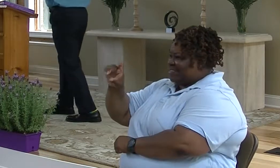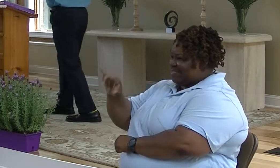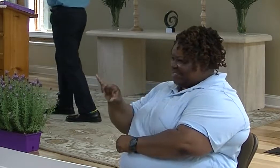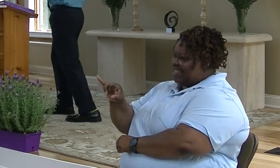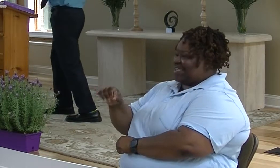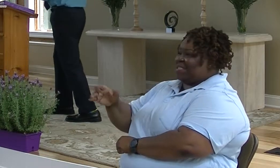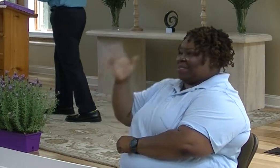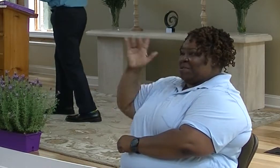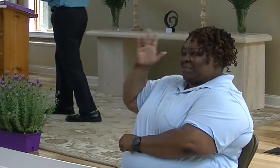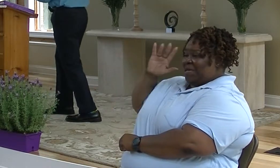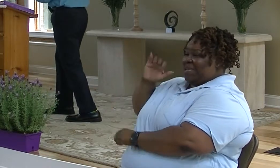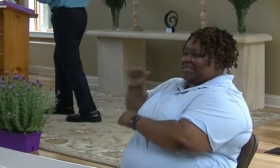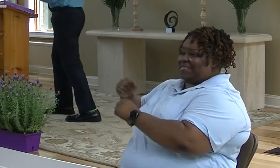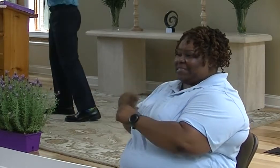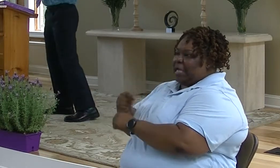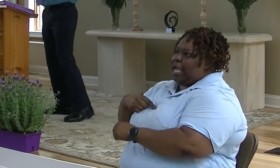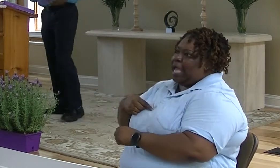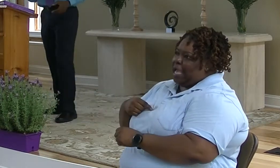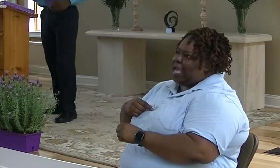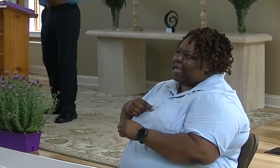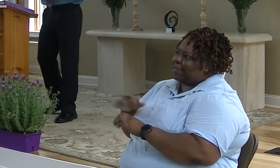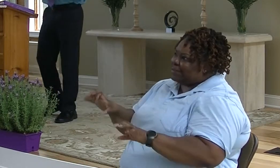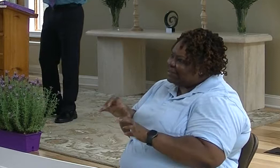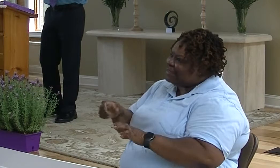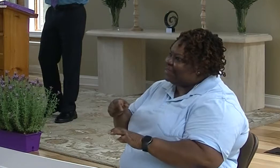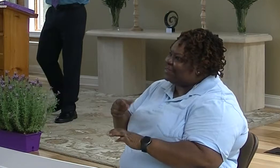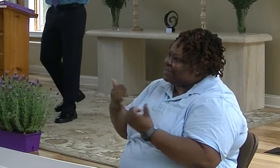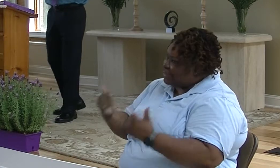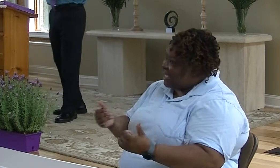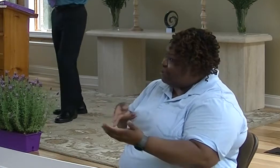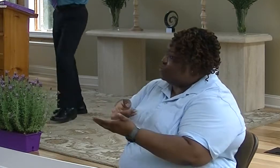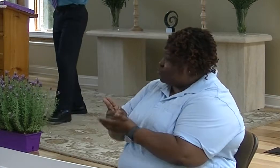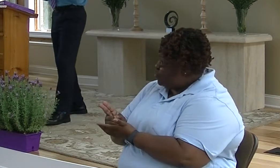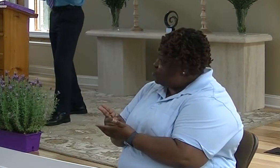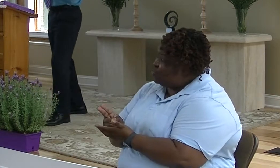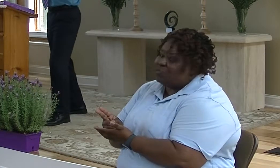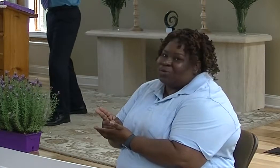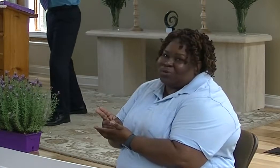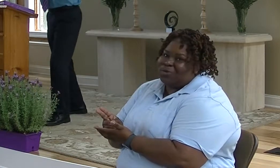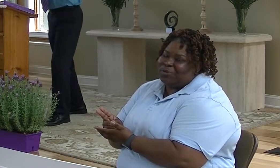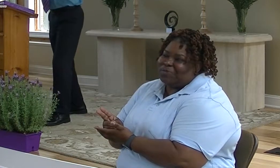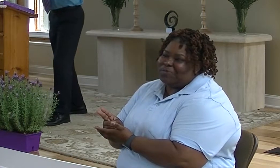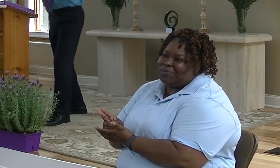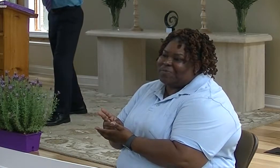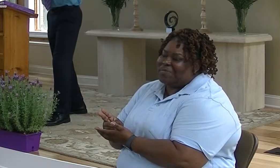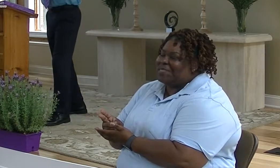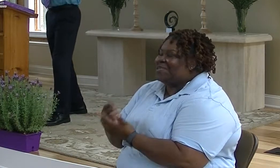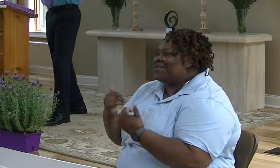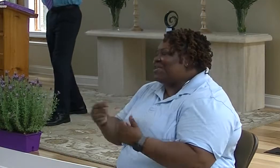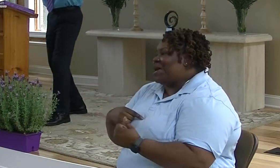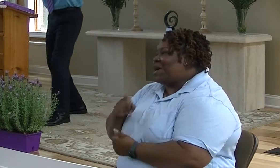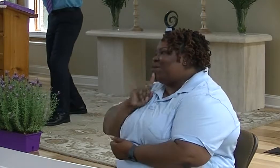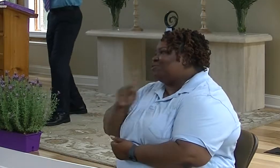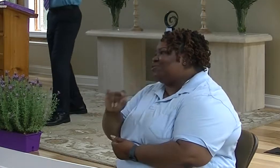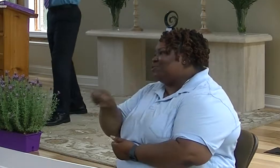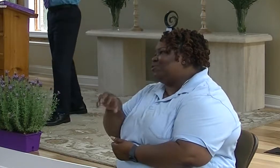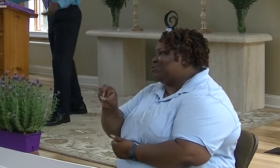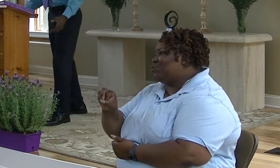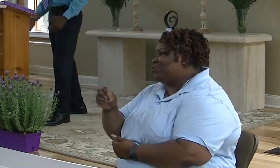I didn't believe it. So I had to do it to see if it was true. And it's true. And I'm sure George Lucas